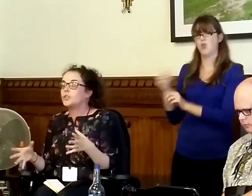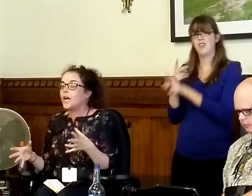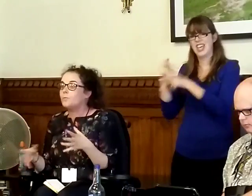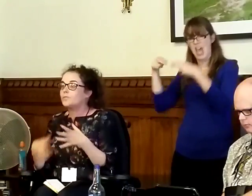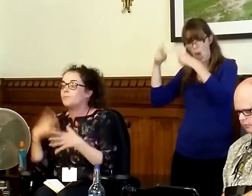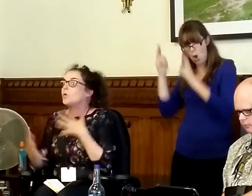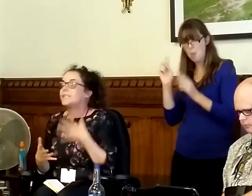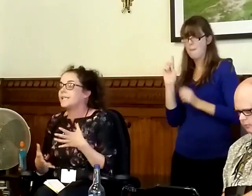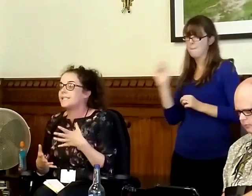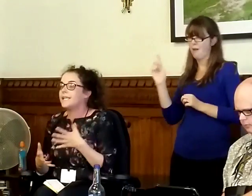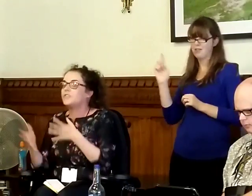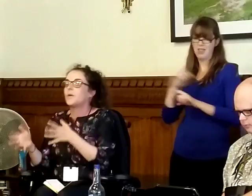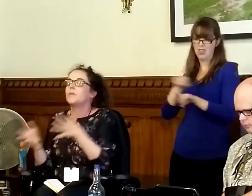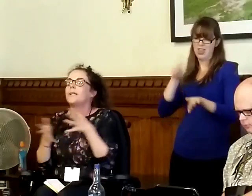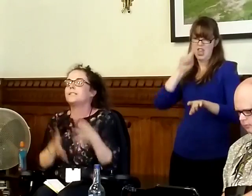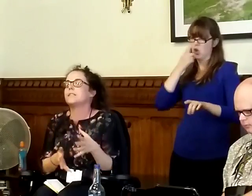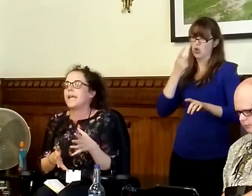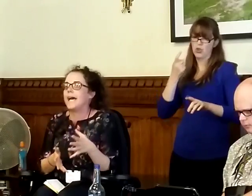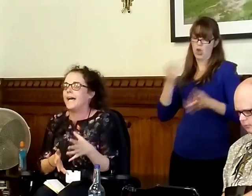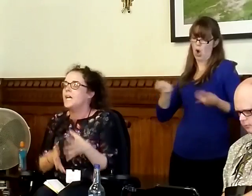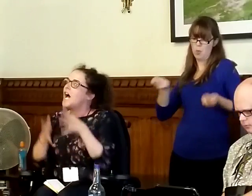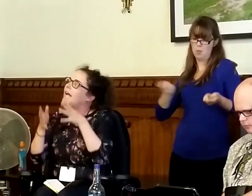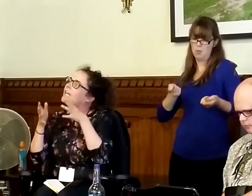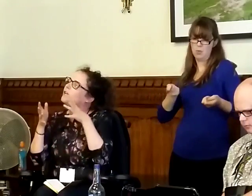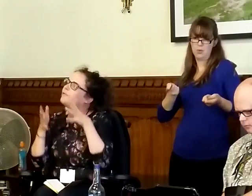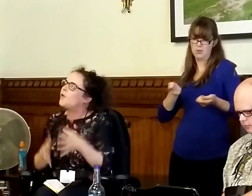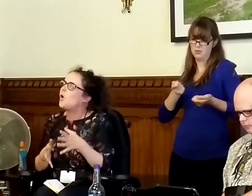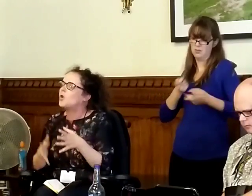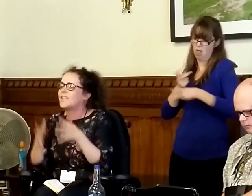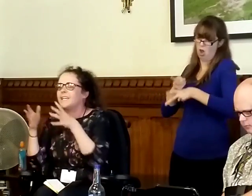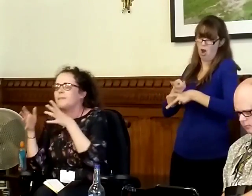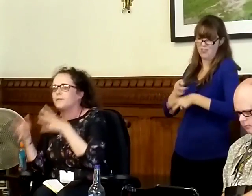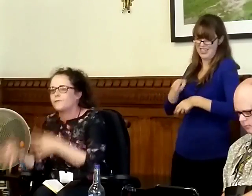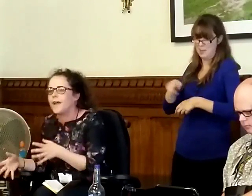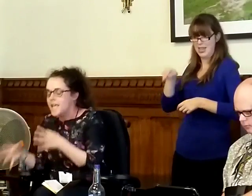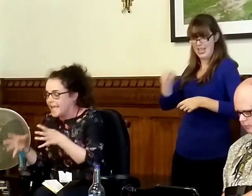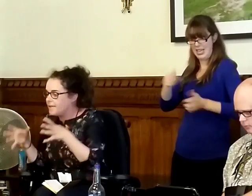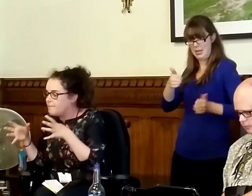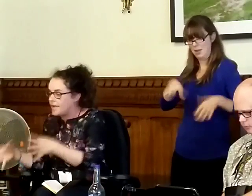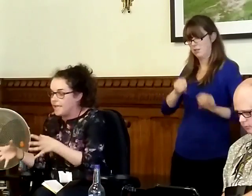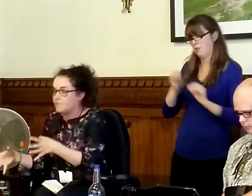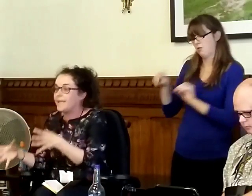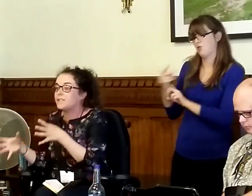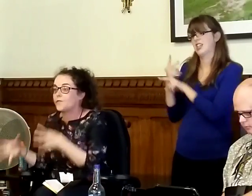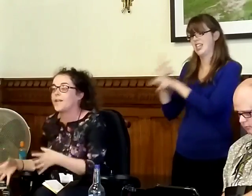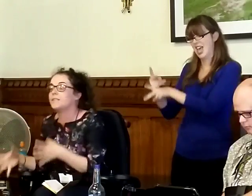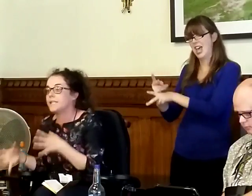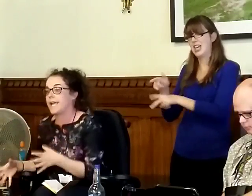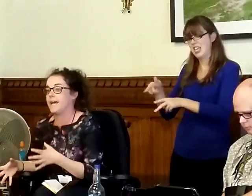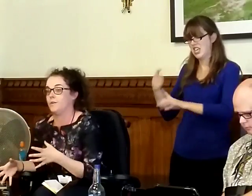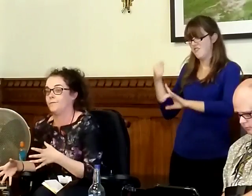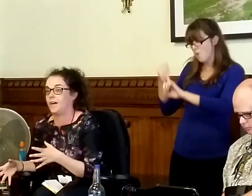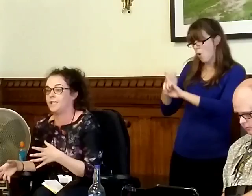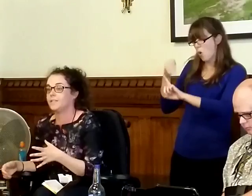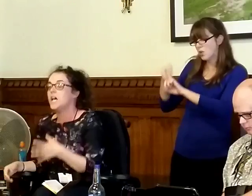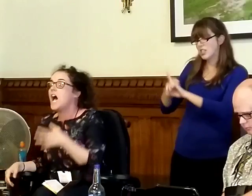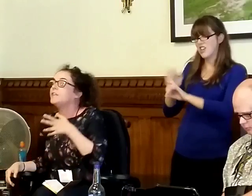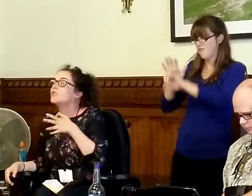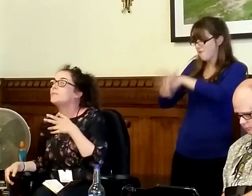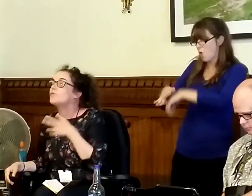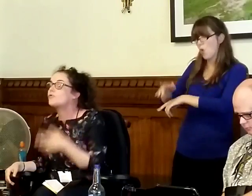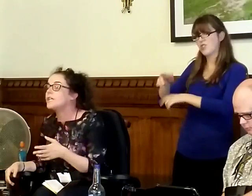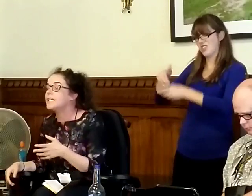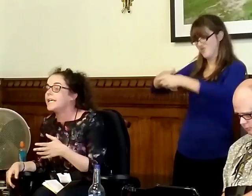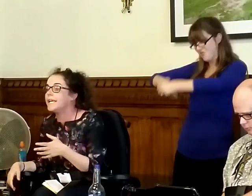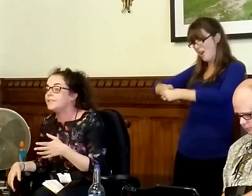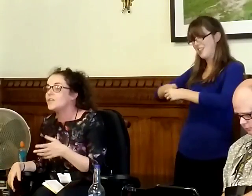but they couldn't cope supporting his needs, so he went into care and he fought and he made his friends in the care home fight,